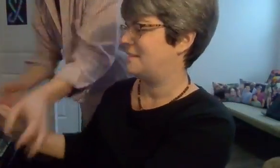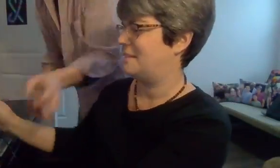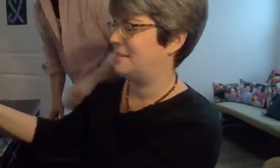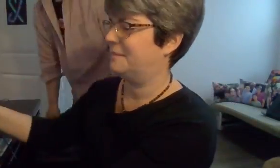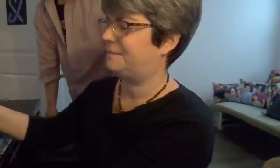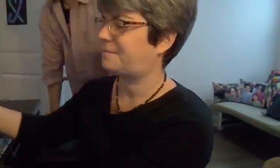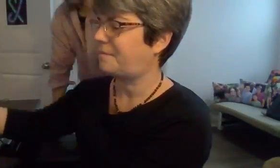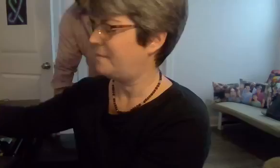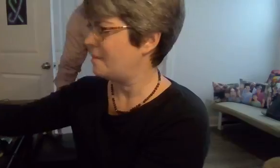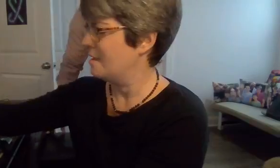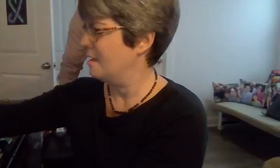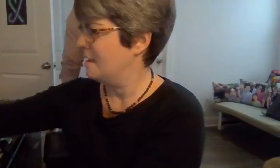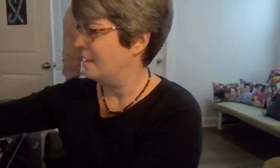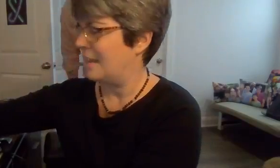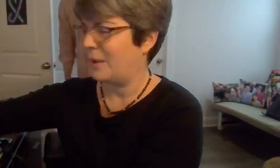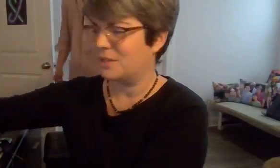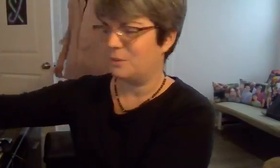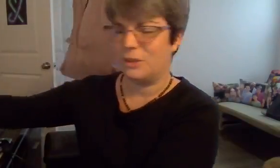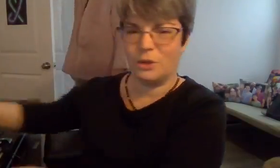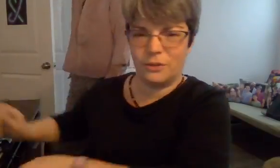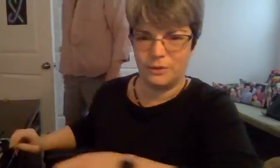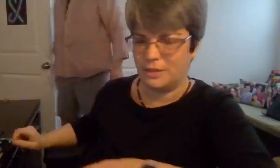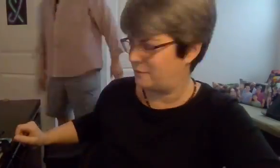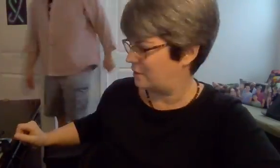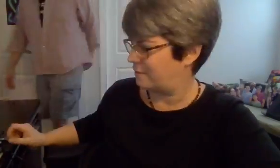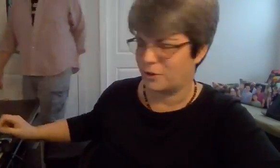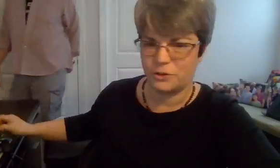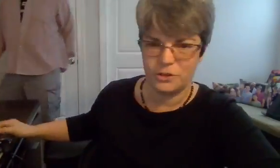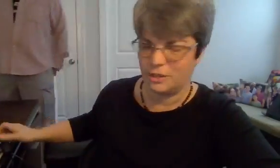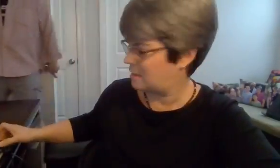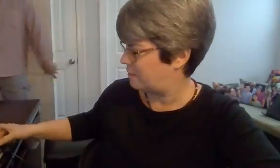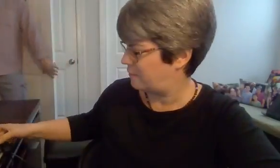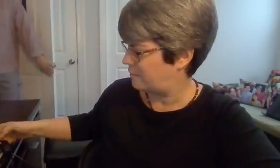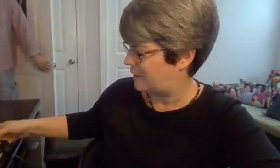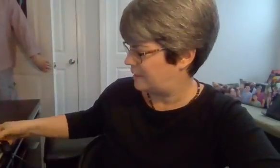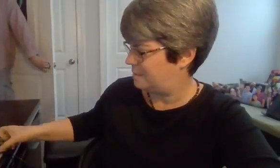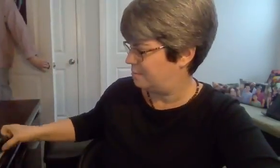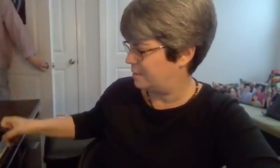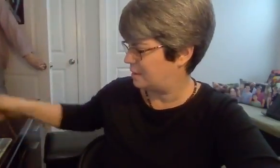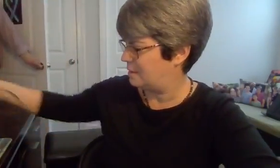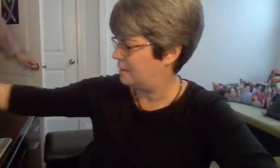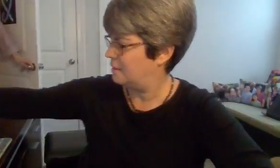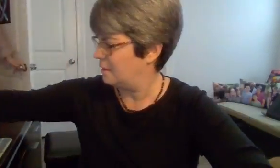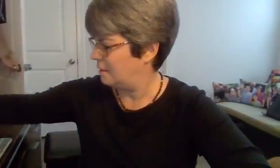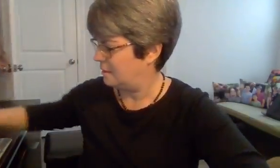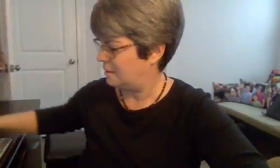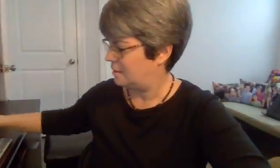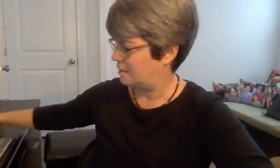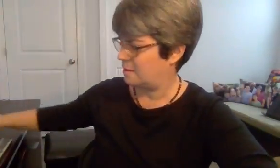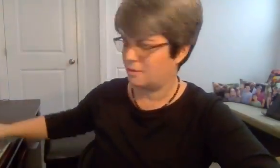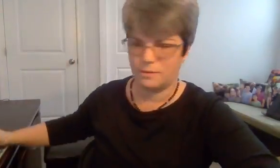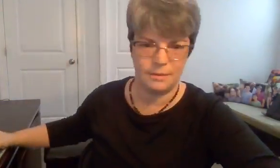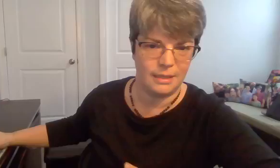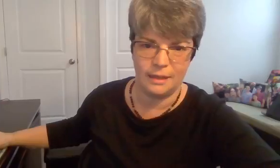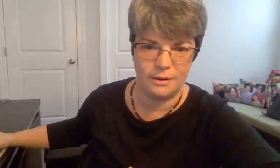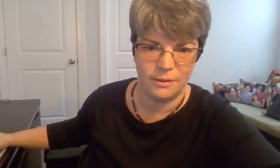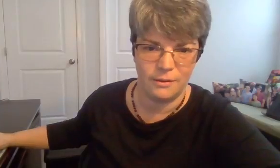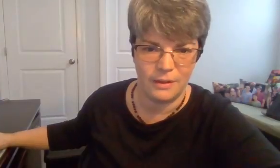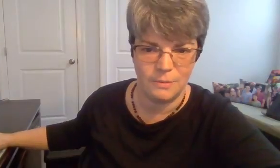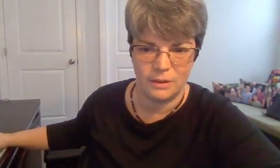assistance. Yeah, we had to switch over to a different version of Facebook or something. I don't know, the Facebook Live